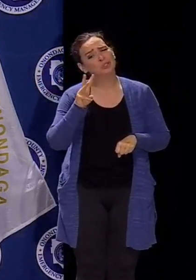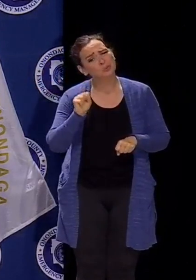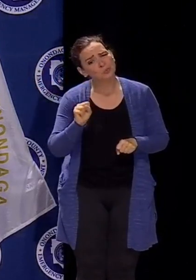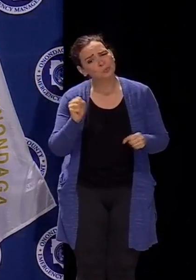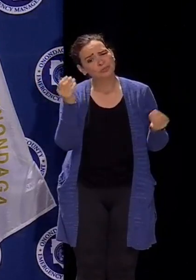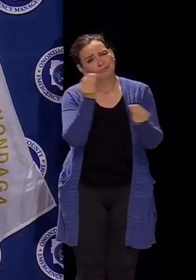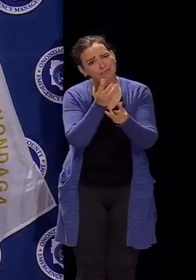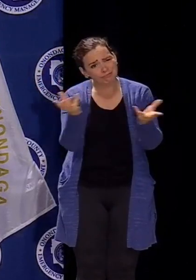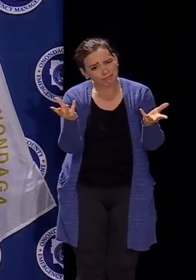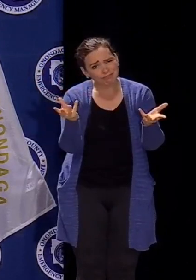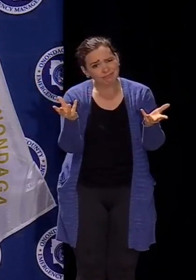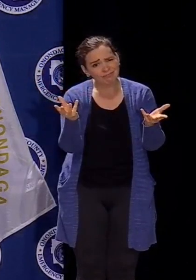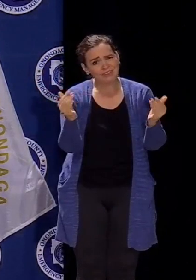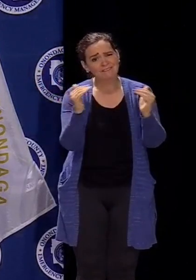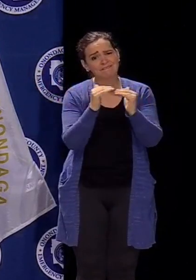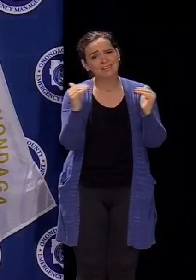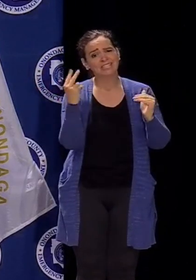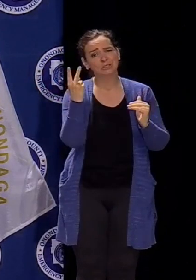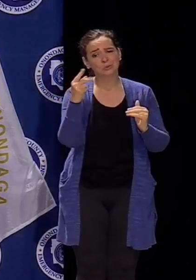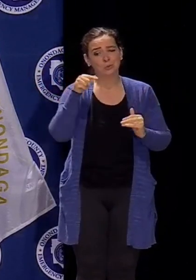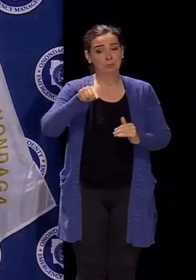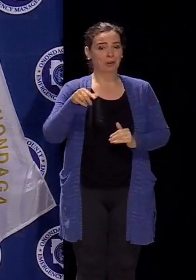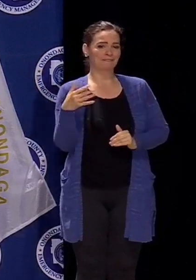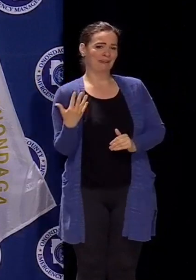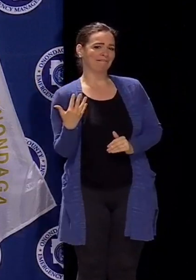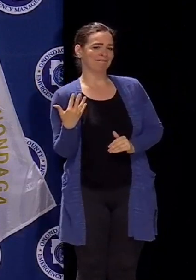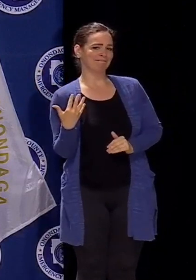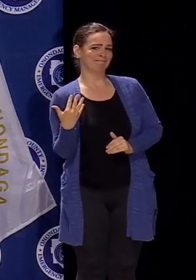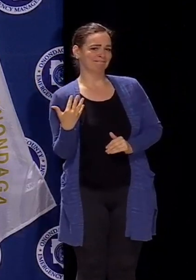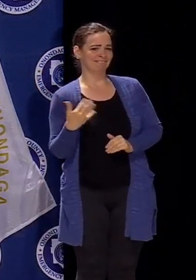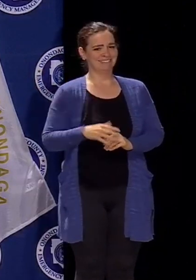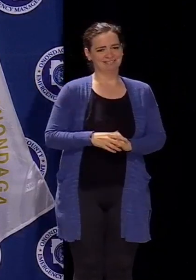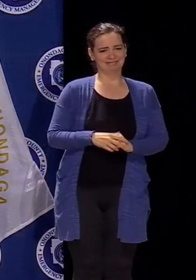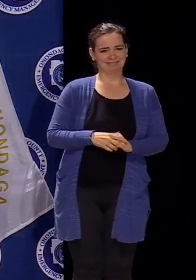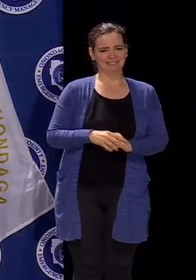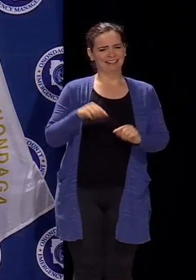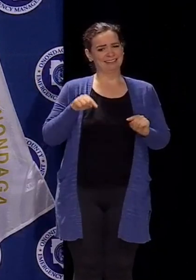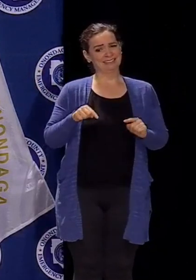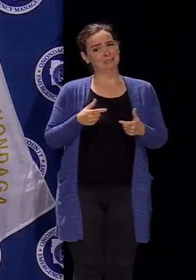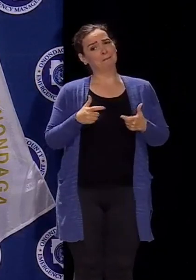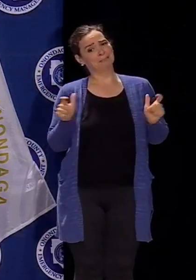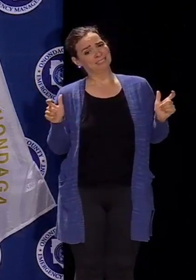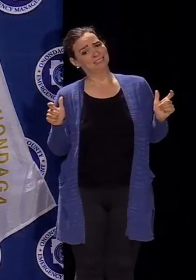was it phase 2.5 with this move here? This is a big move. The governor made phase